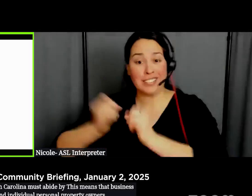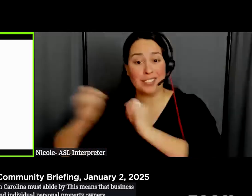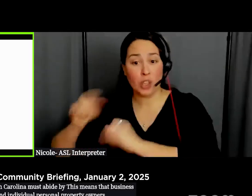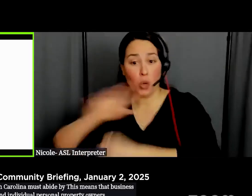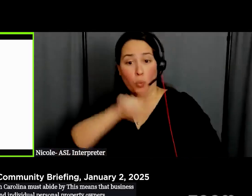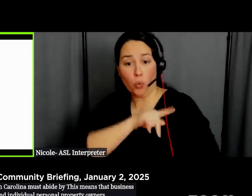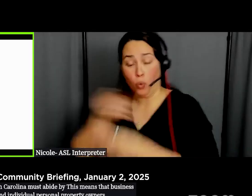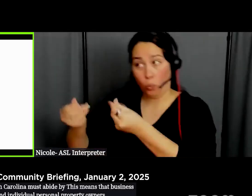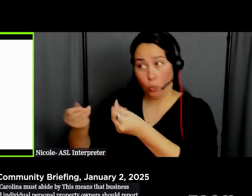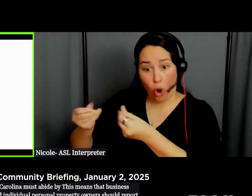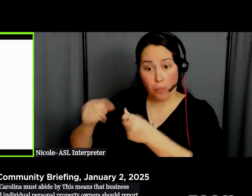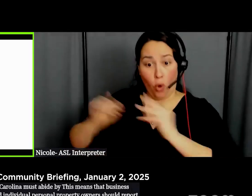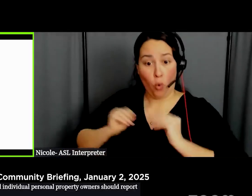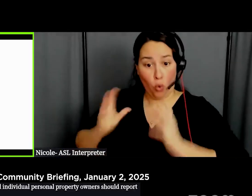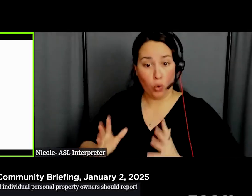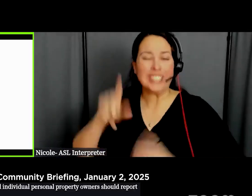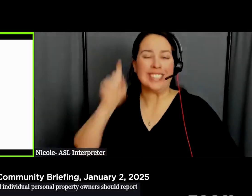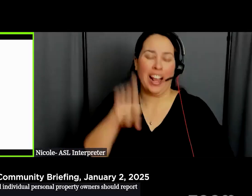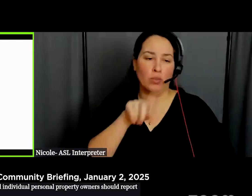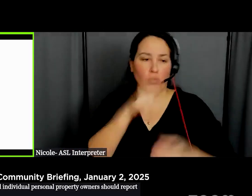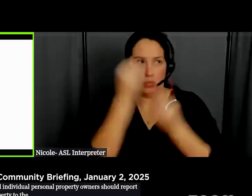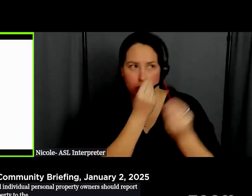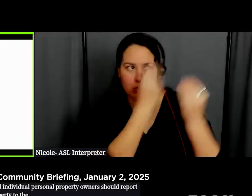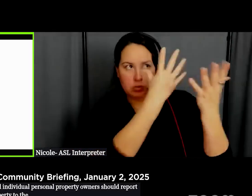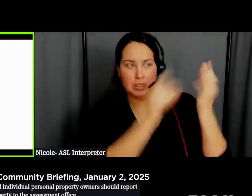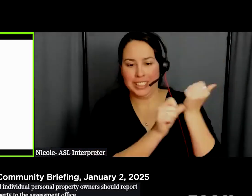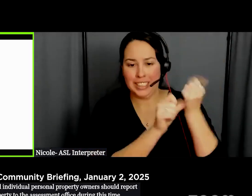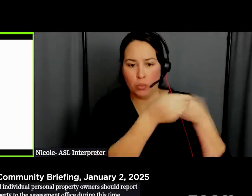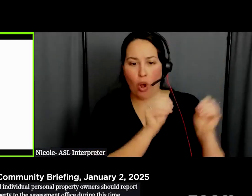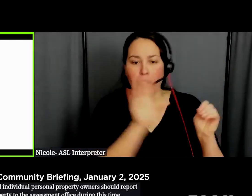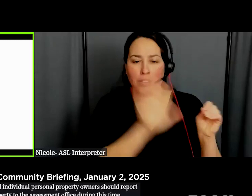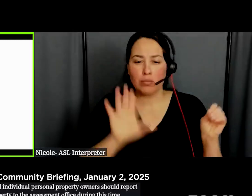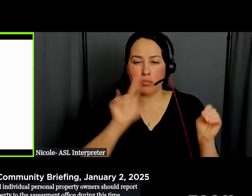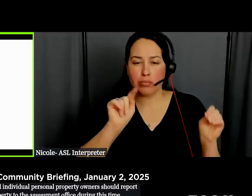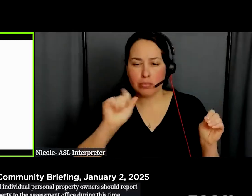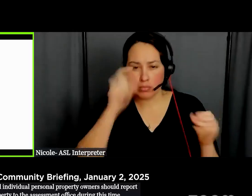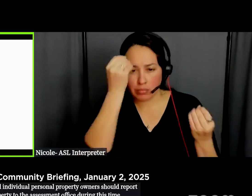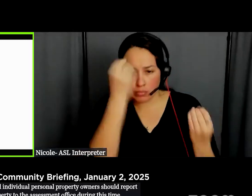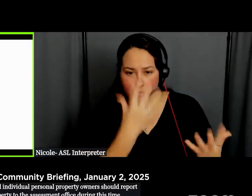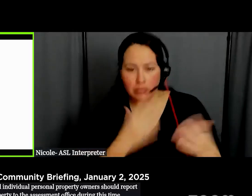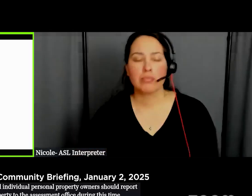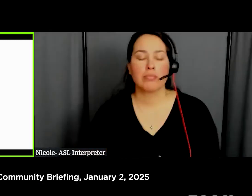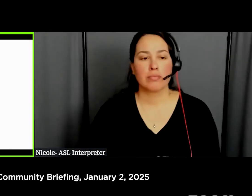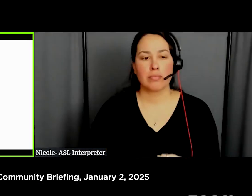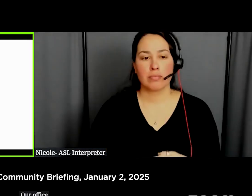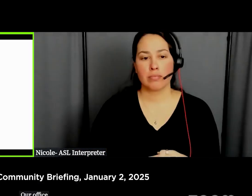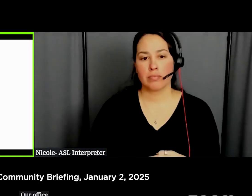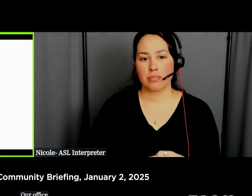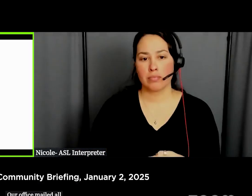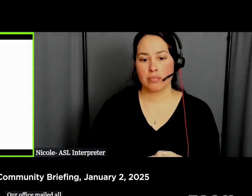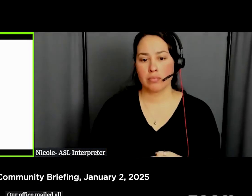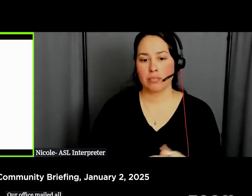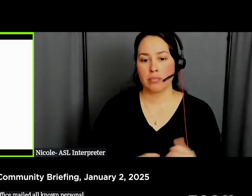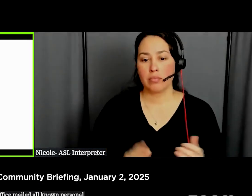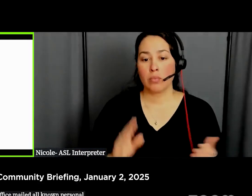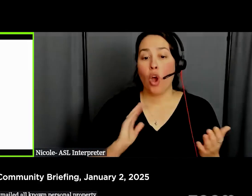report their taxable personal property to the assessment office during this time. Our office mailed all known personal property